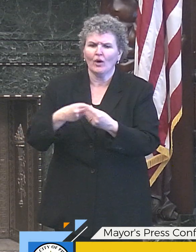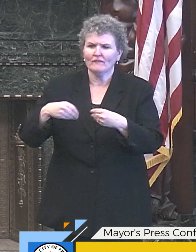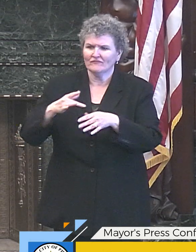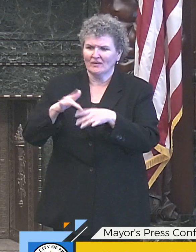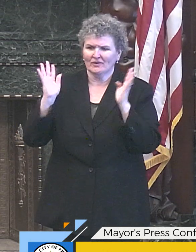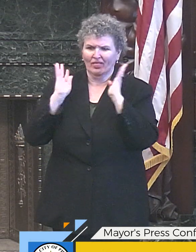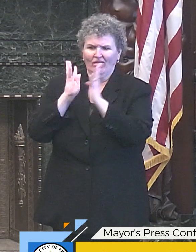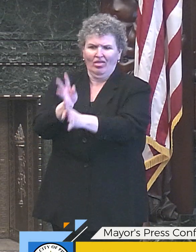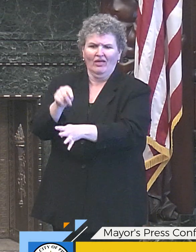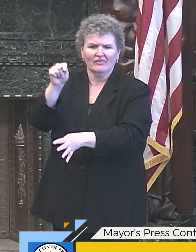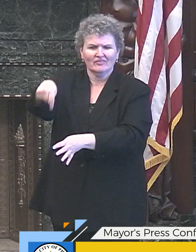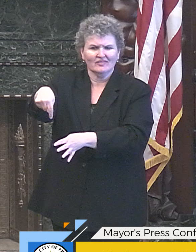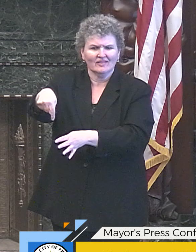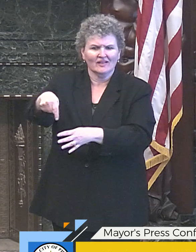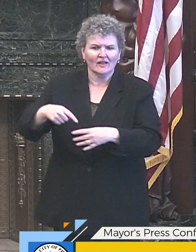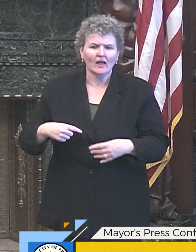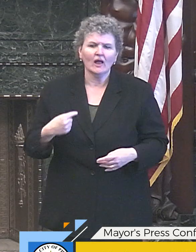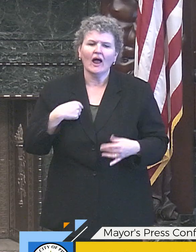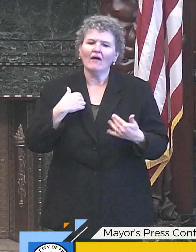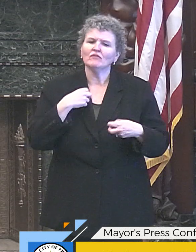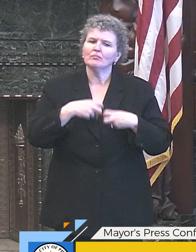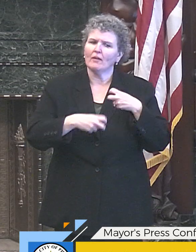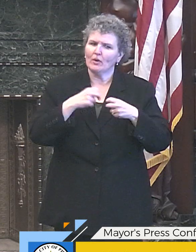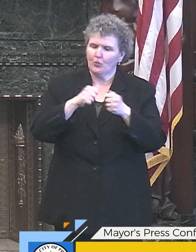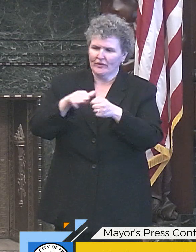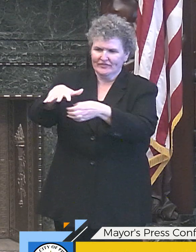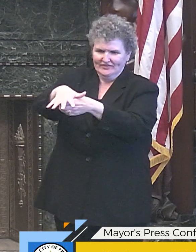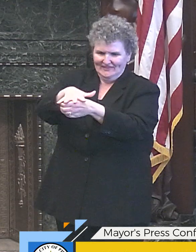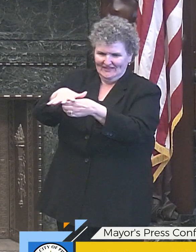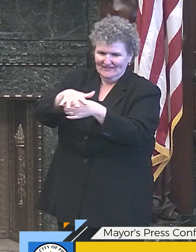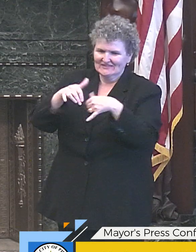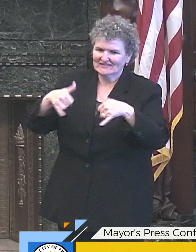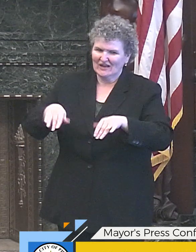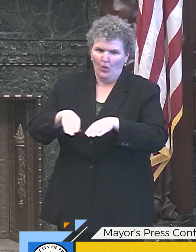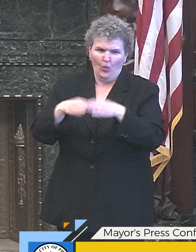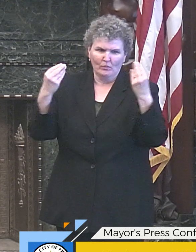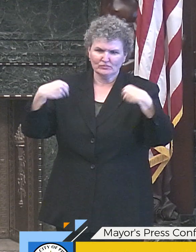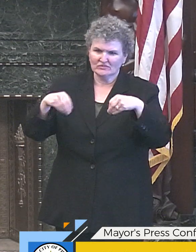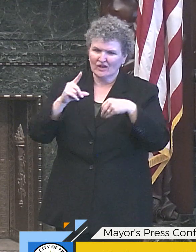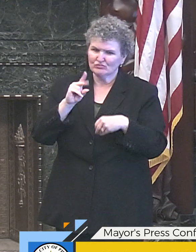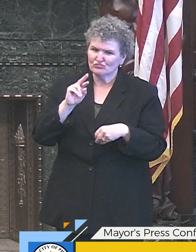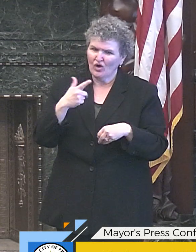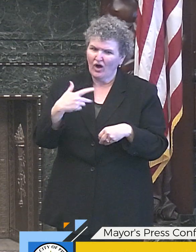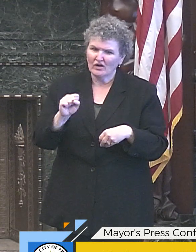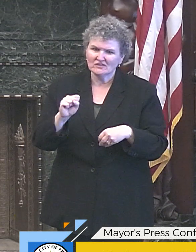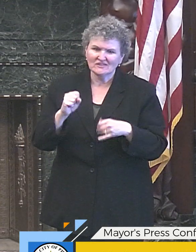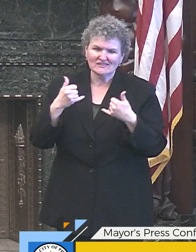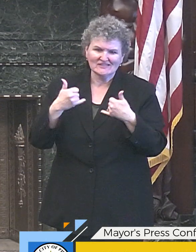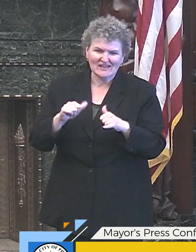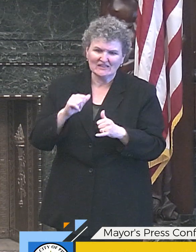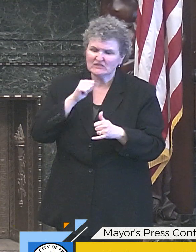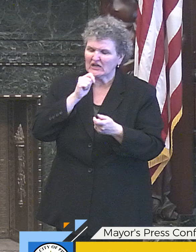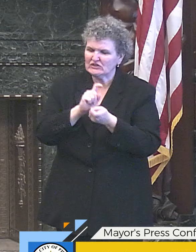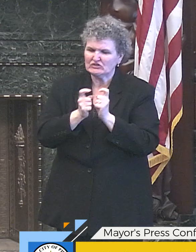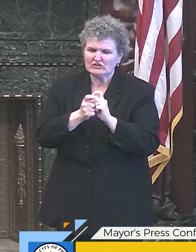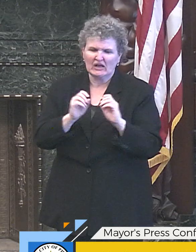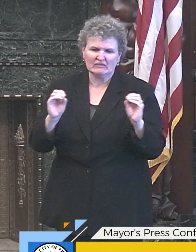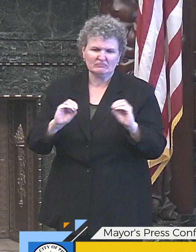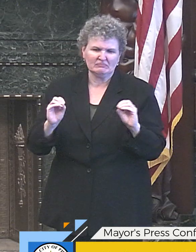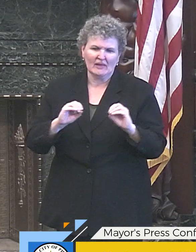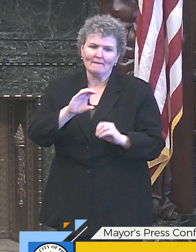that we already had a problem in Kensington with people selling in open air. I don't think that's changed. Police